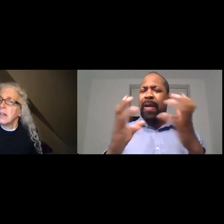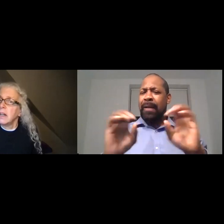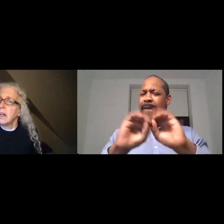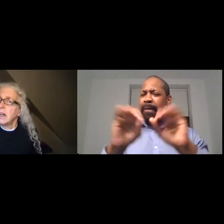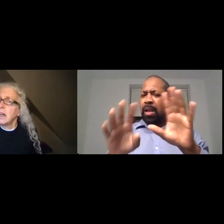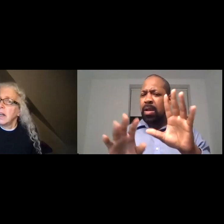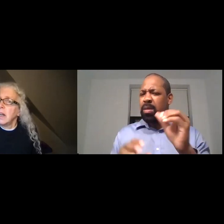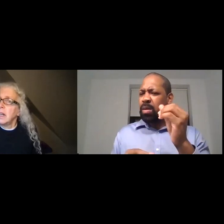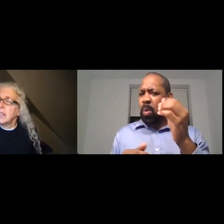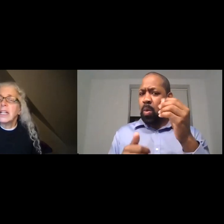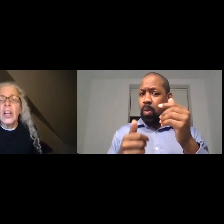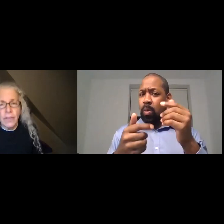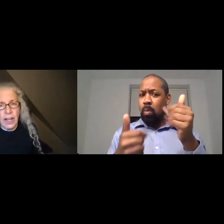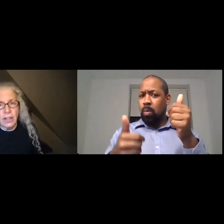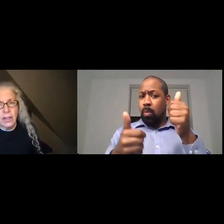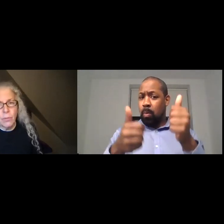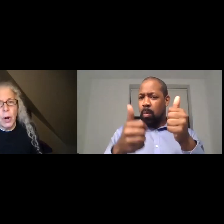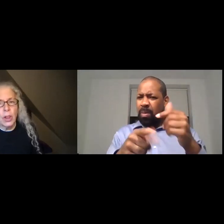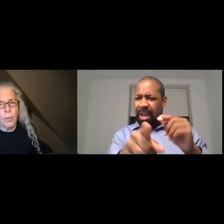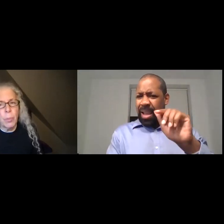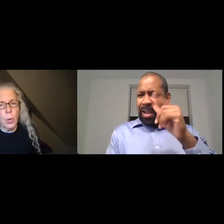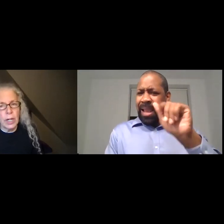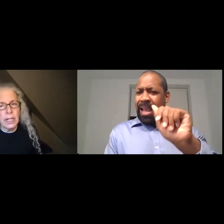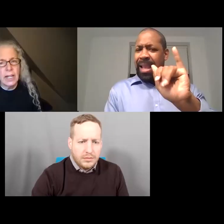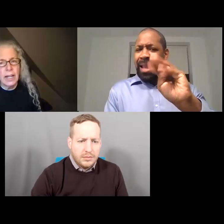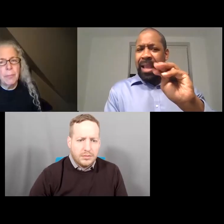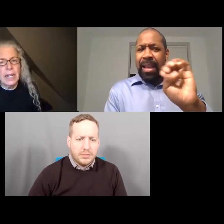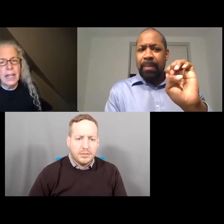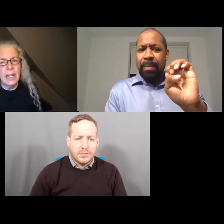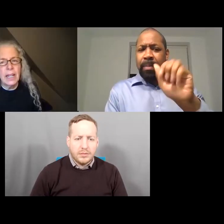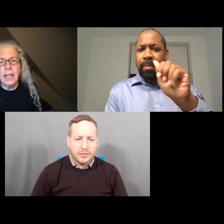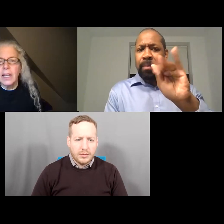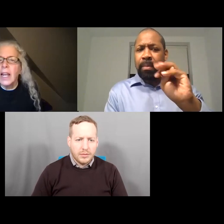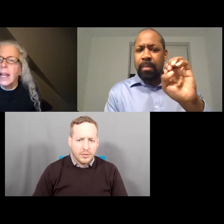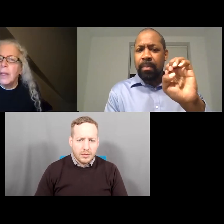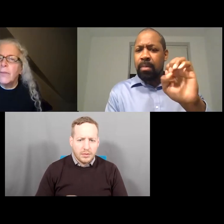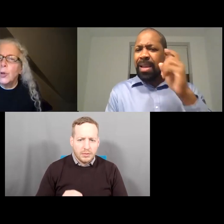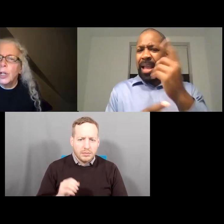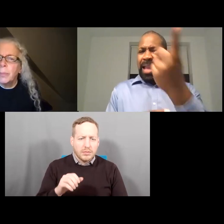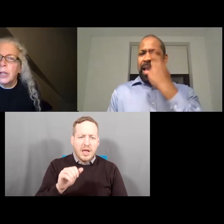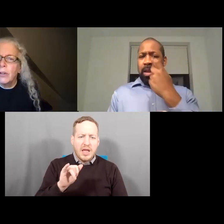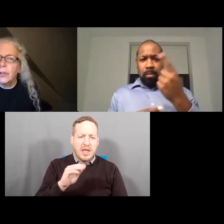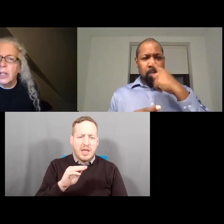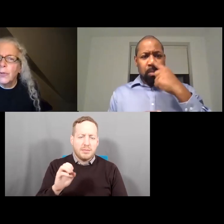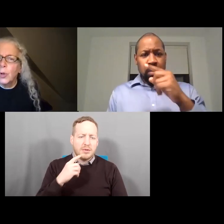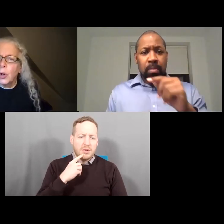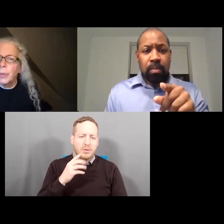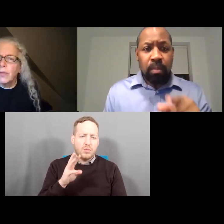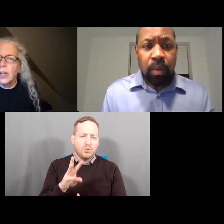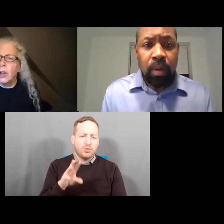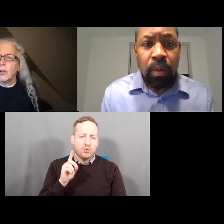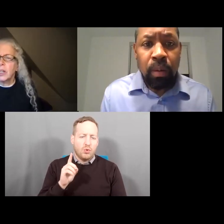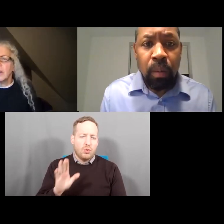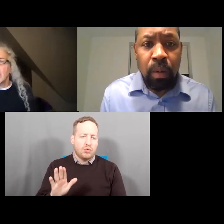asked to clarify part of the report, but Amy, if you could appear first, if you could